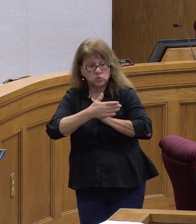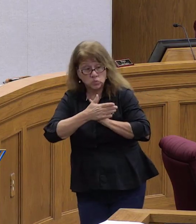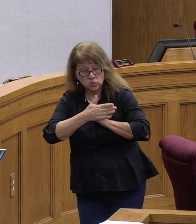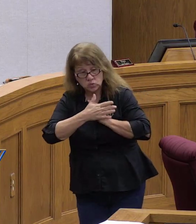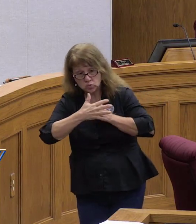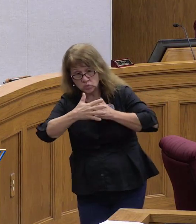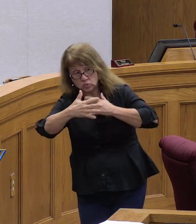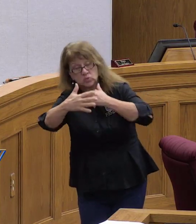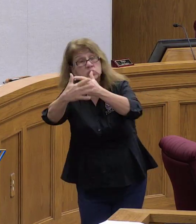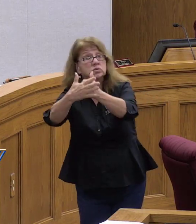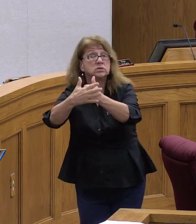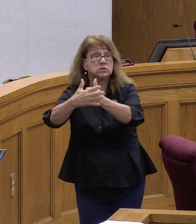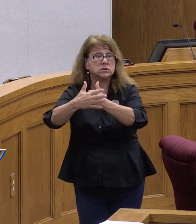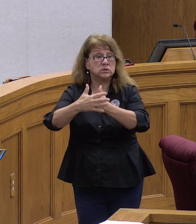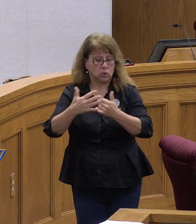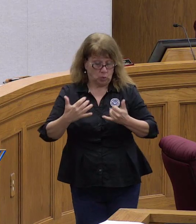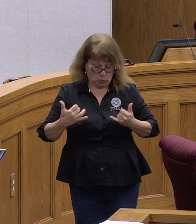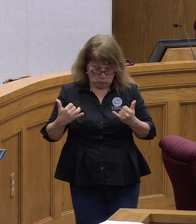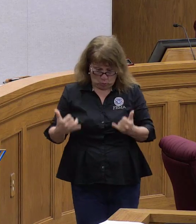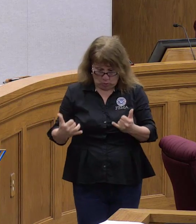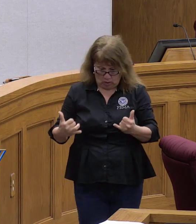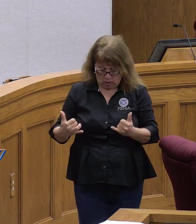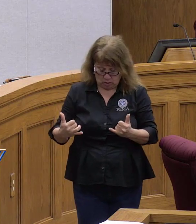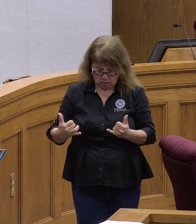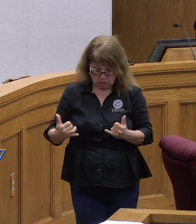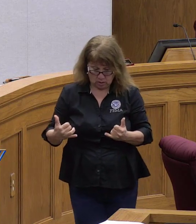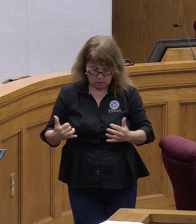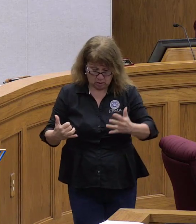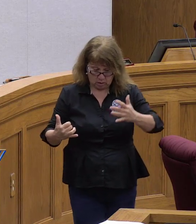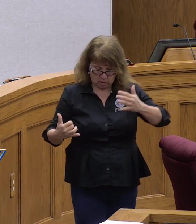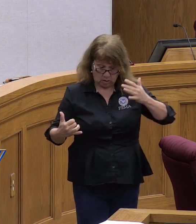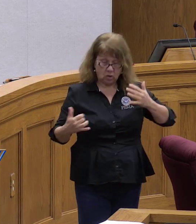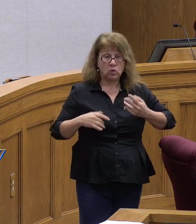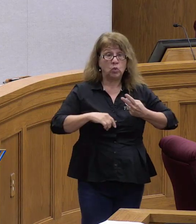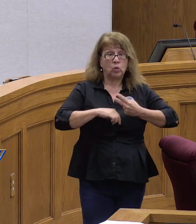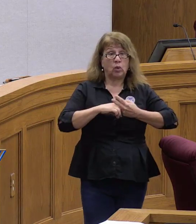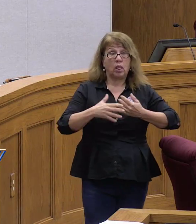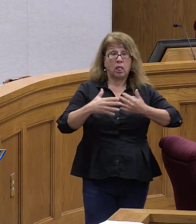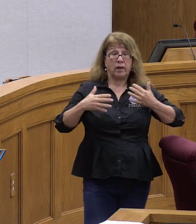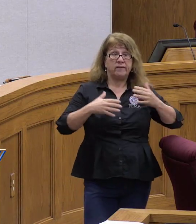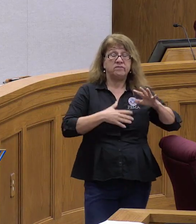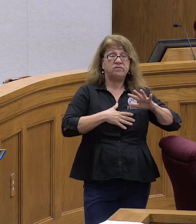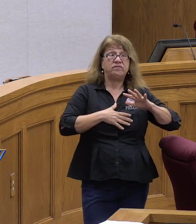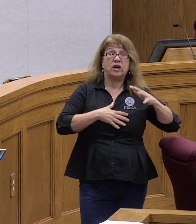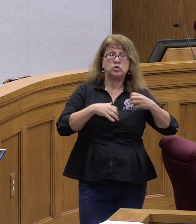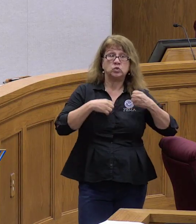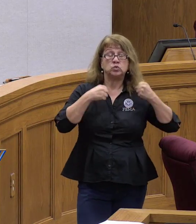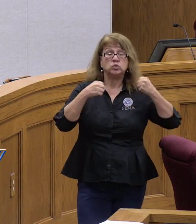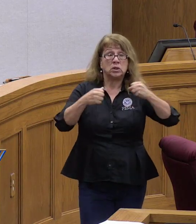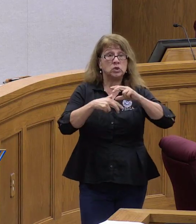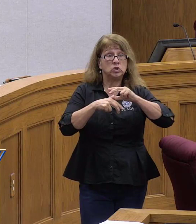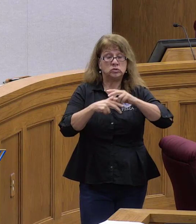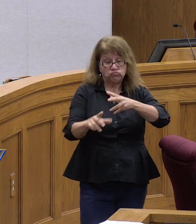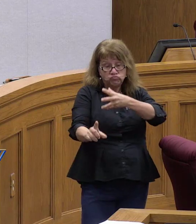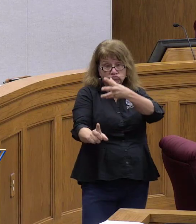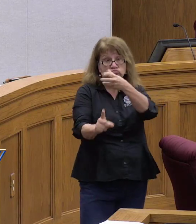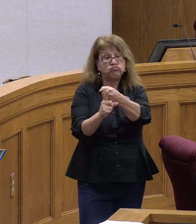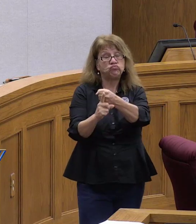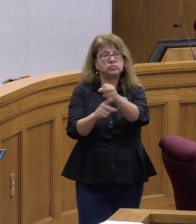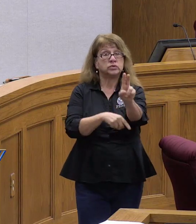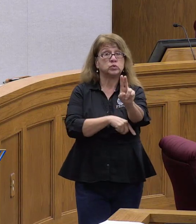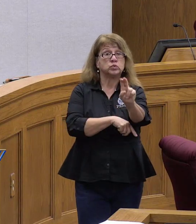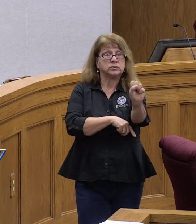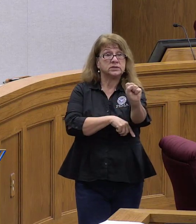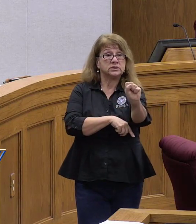are today versus where we were 24, 48 hours out from the 5th strongest hurricane to hit the United States